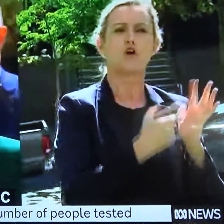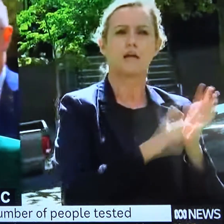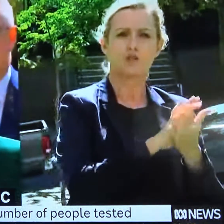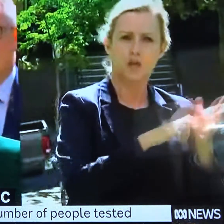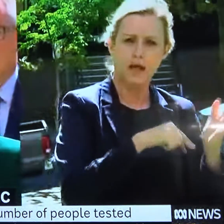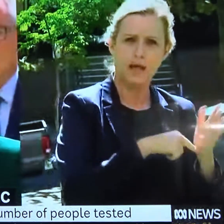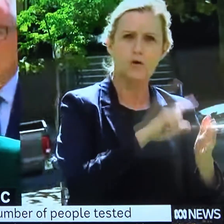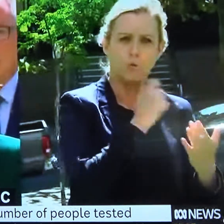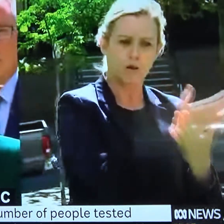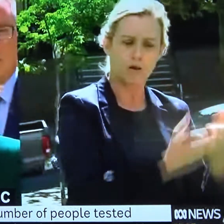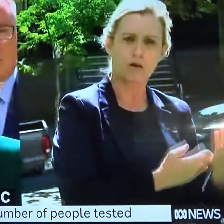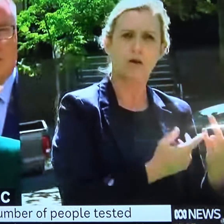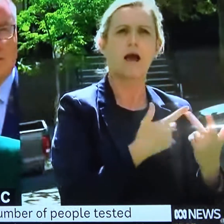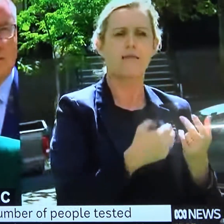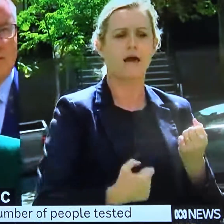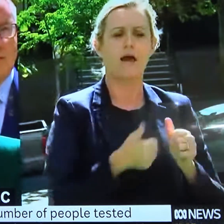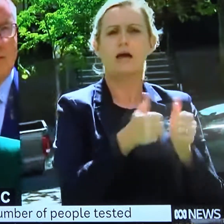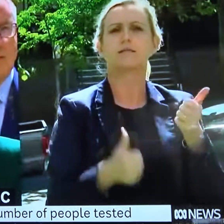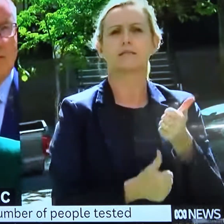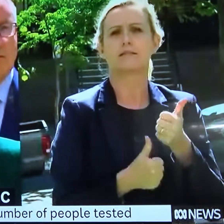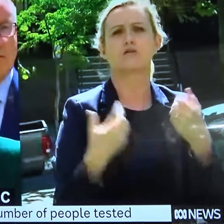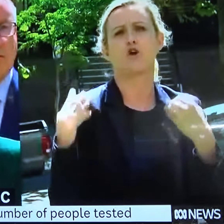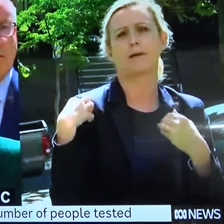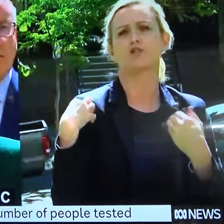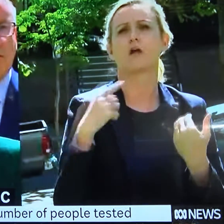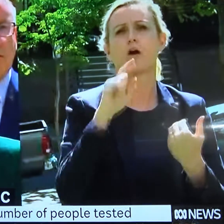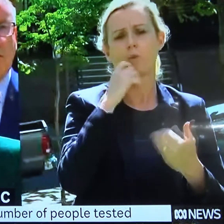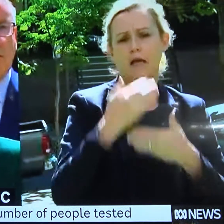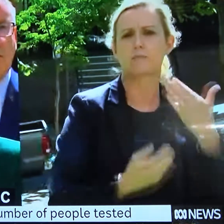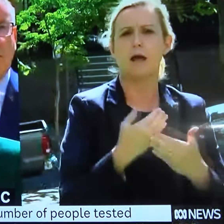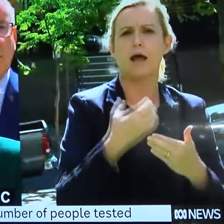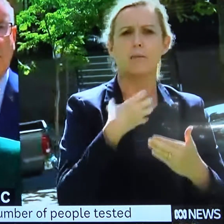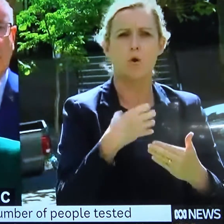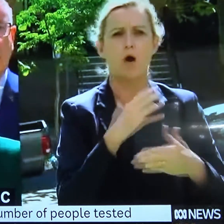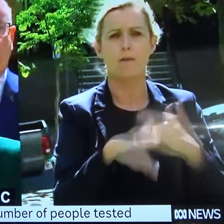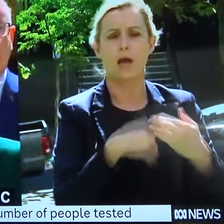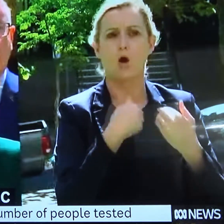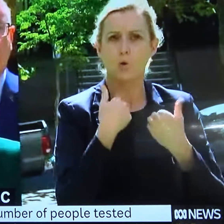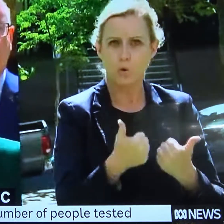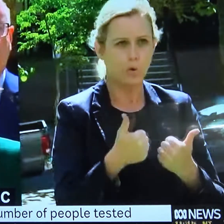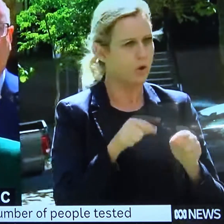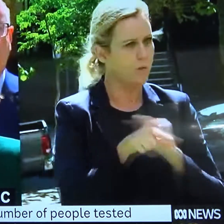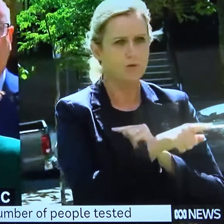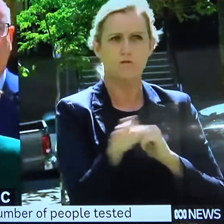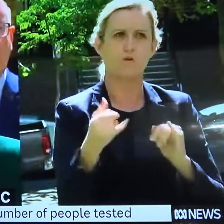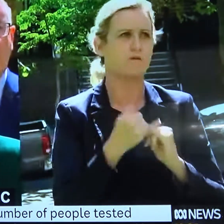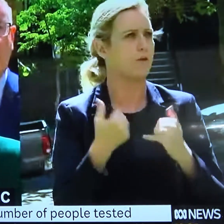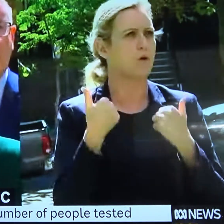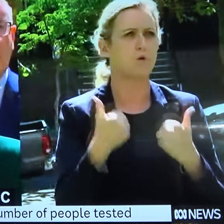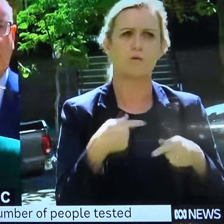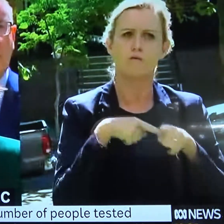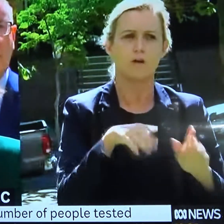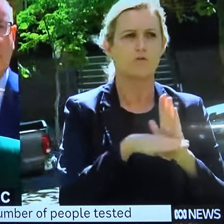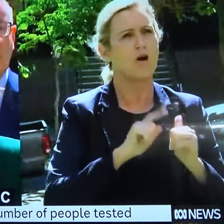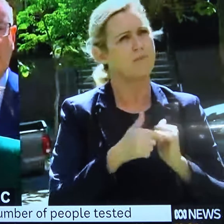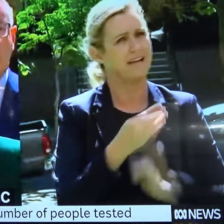Assistant Commissioner Karen Webb will give us an indication of how well the community has done, but also highlight, unfortunately, those few